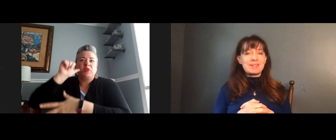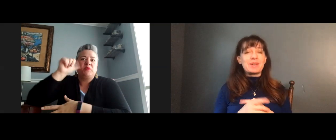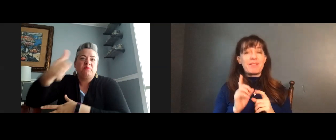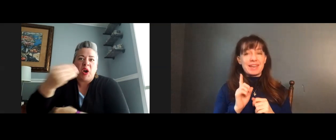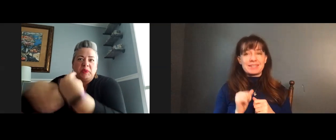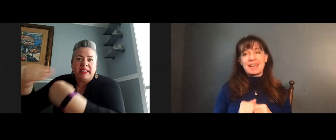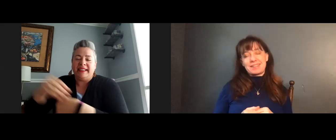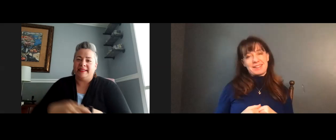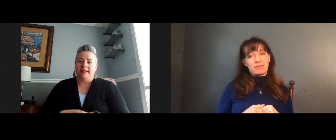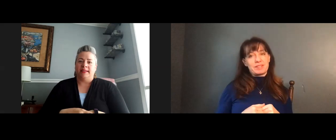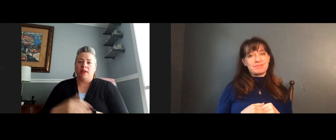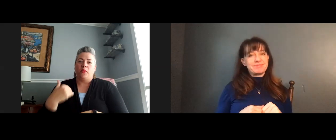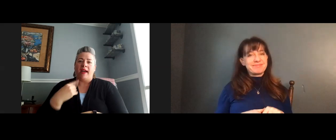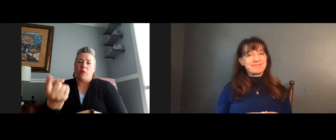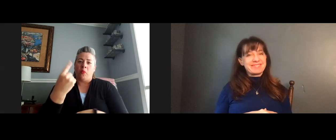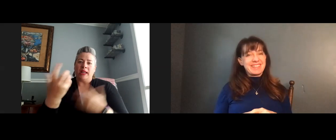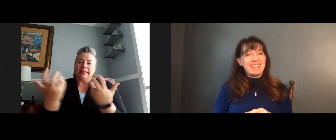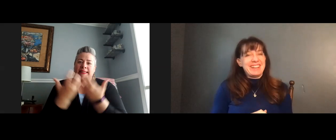we have a salad left